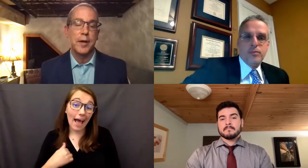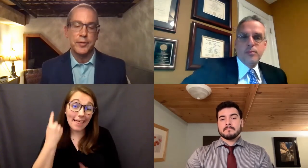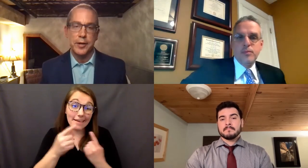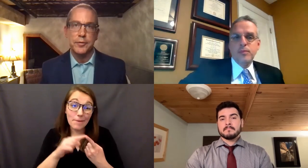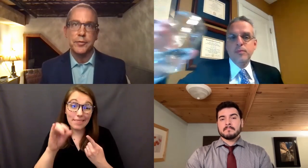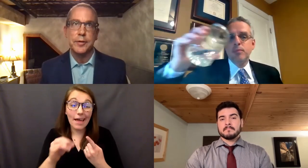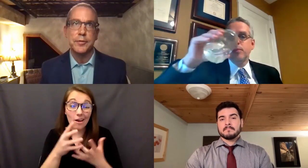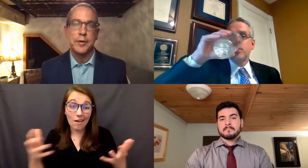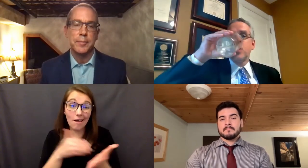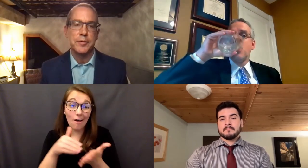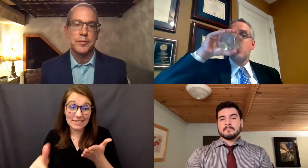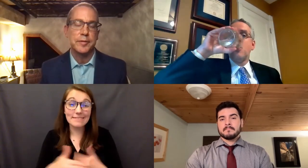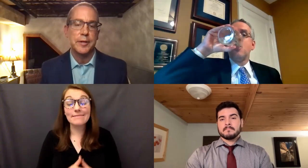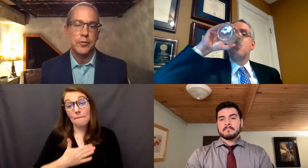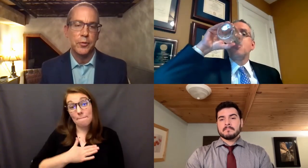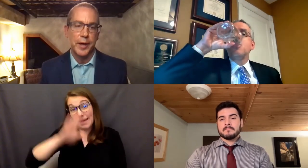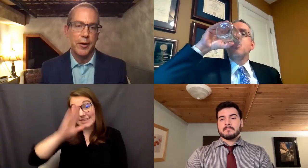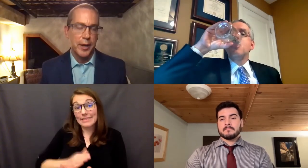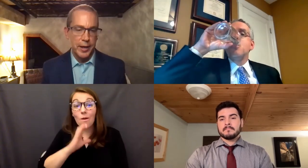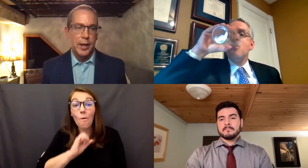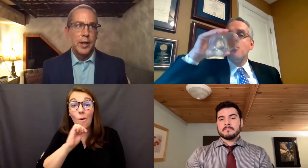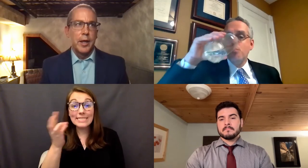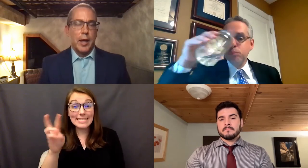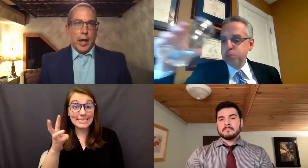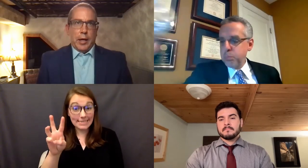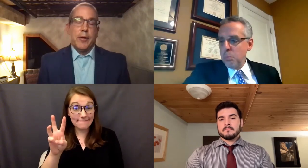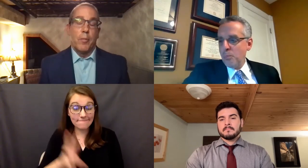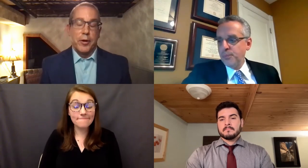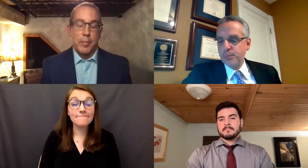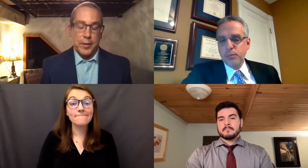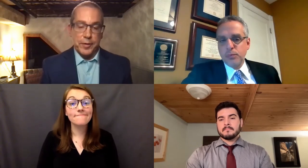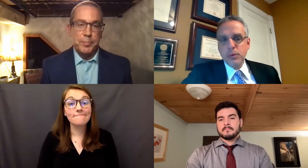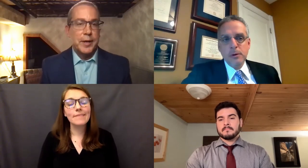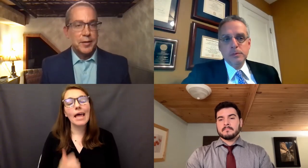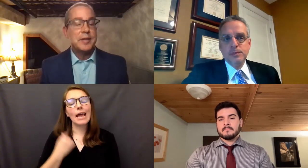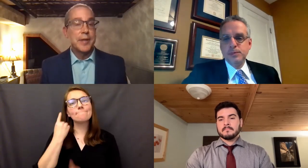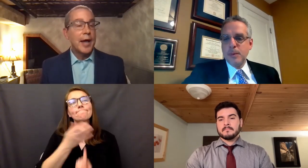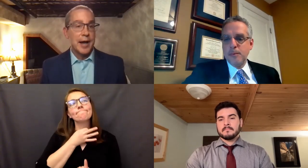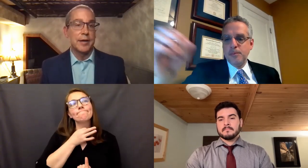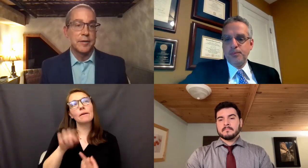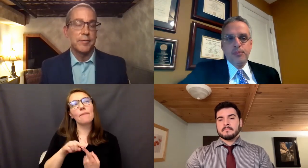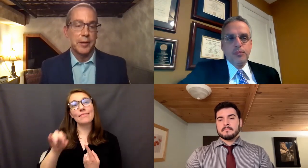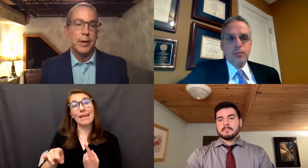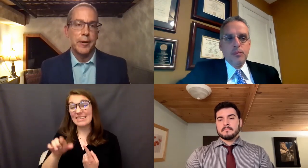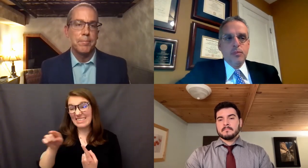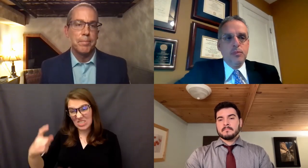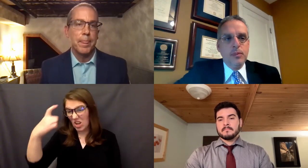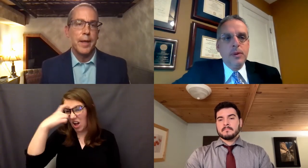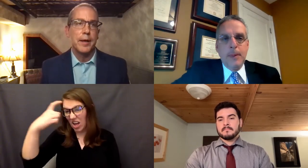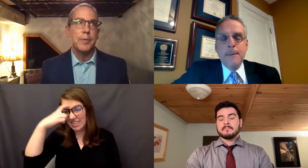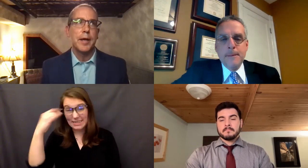So my son he's 16 years old now, and I wonder about this because he's not cognitively